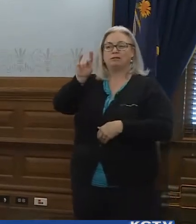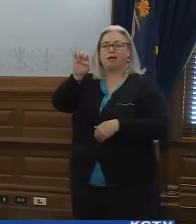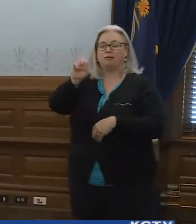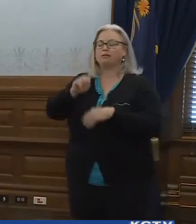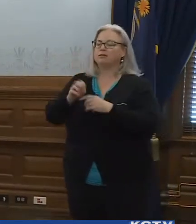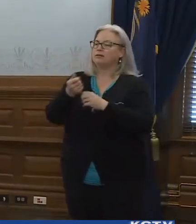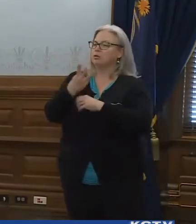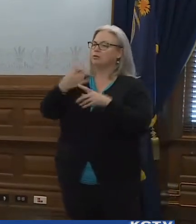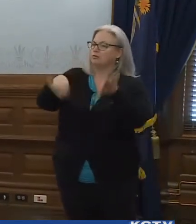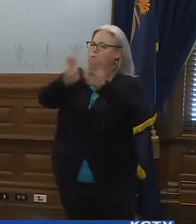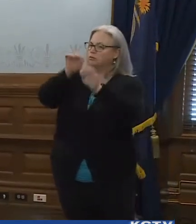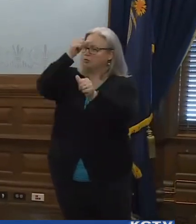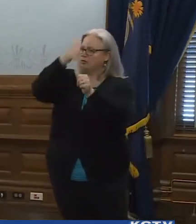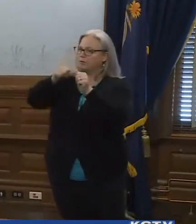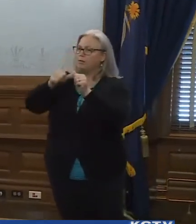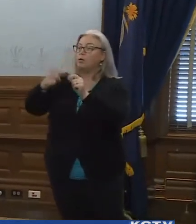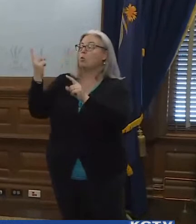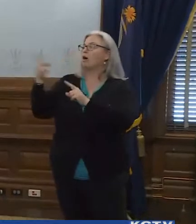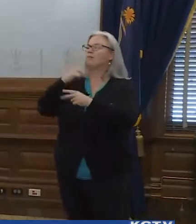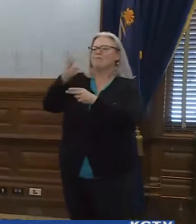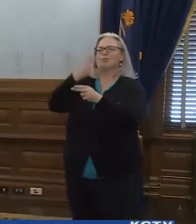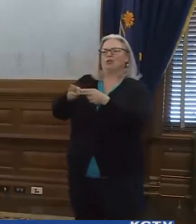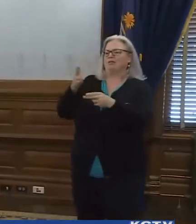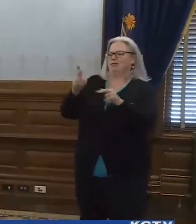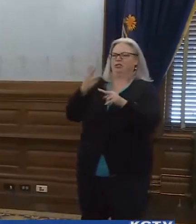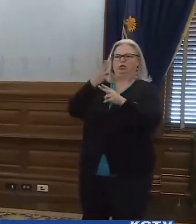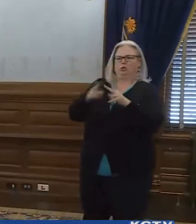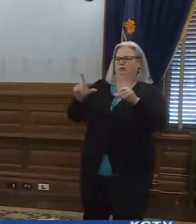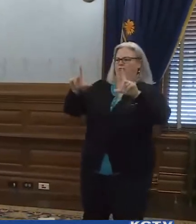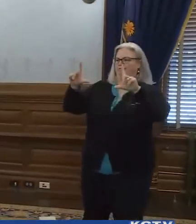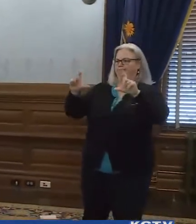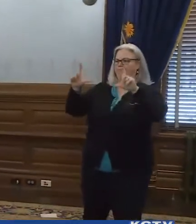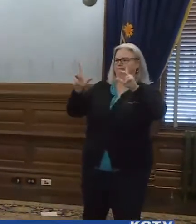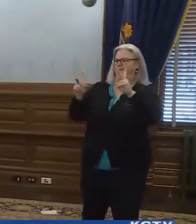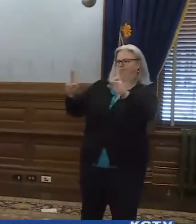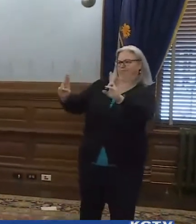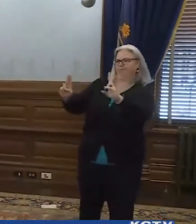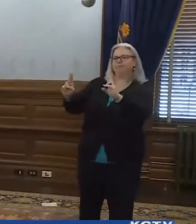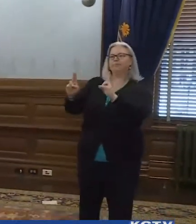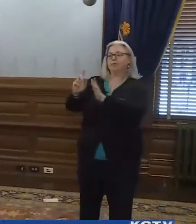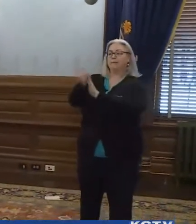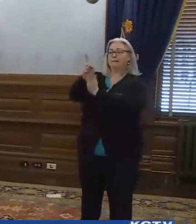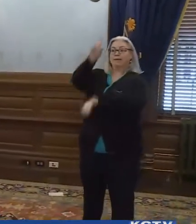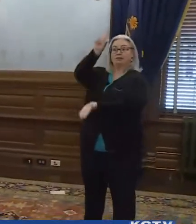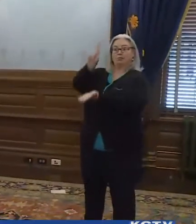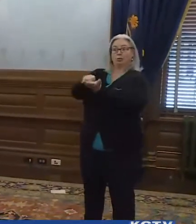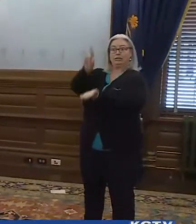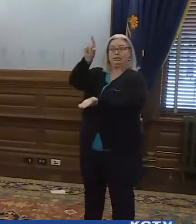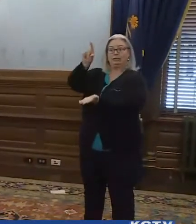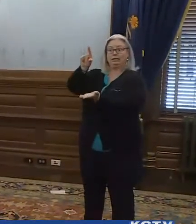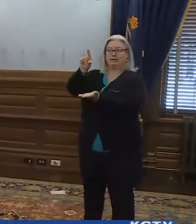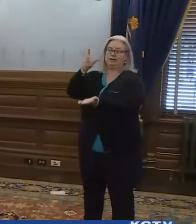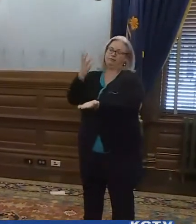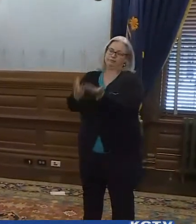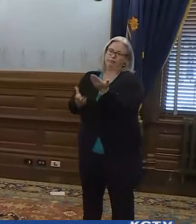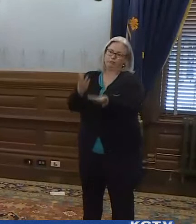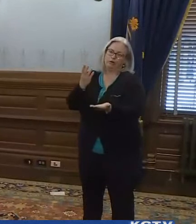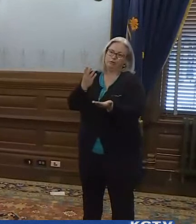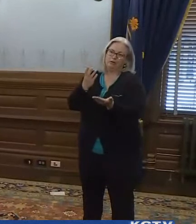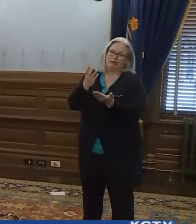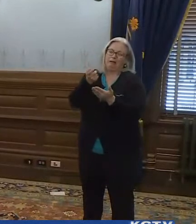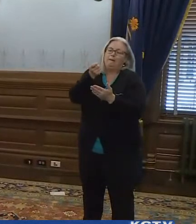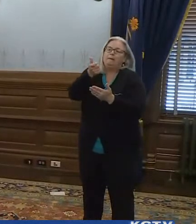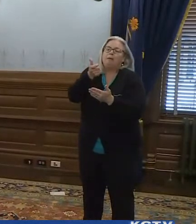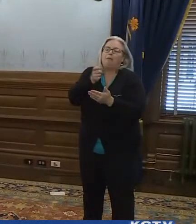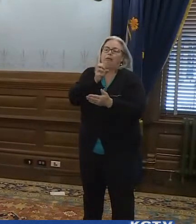things to remember about this. One is that this is a brief snapshot in time. At the minute it's printed, it's probably